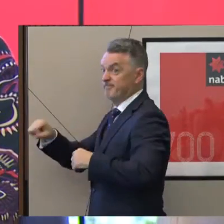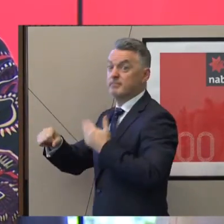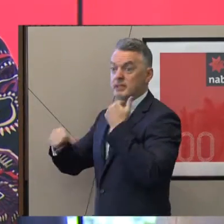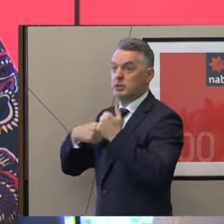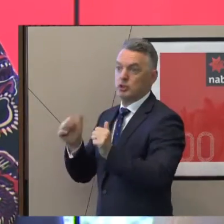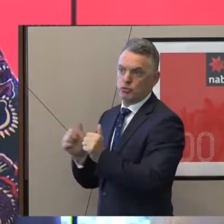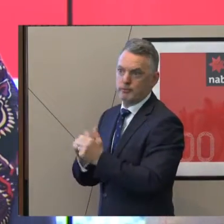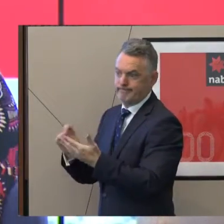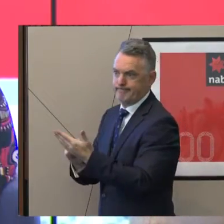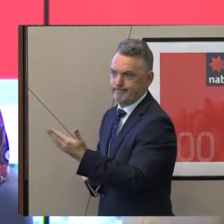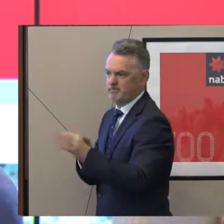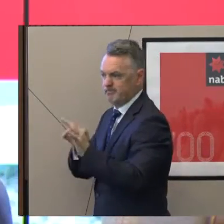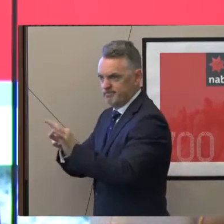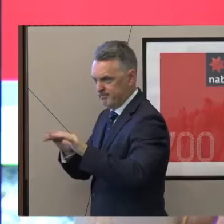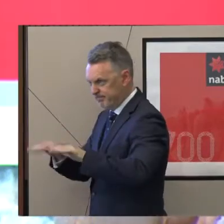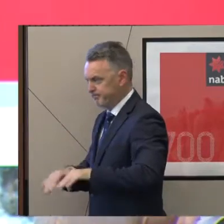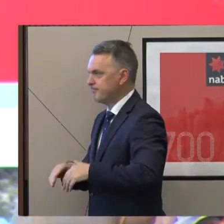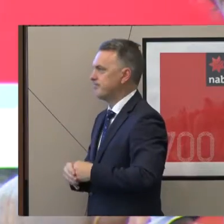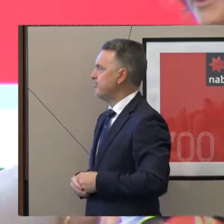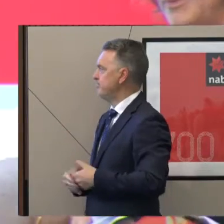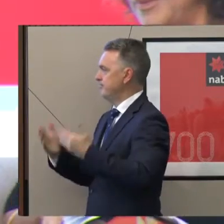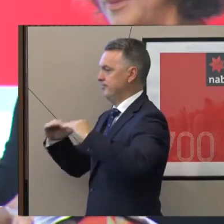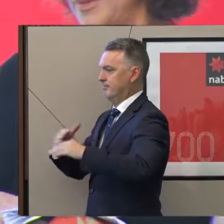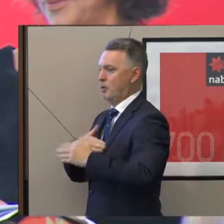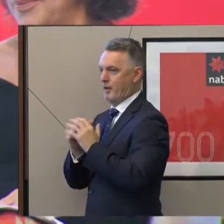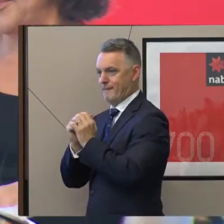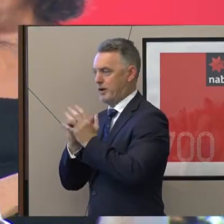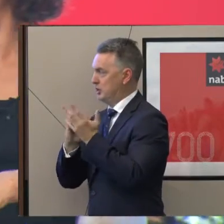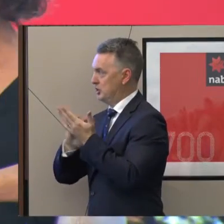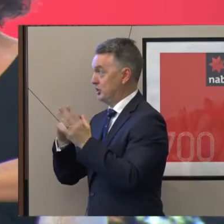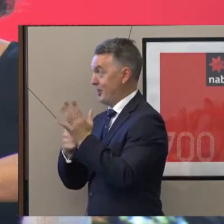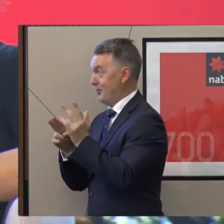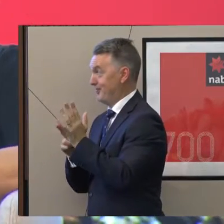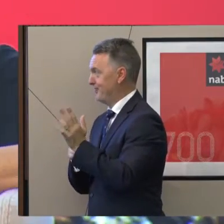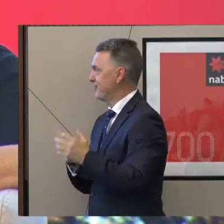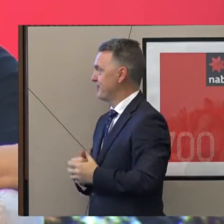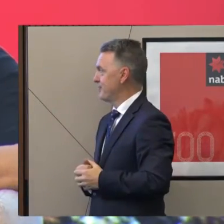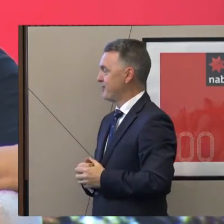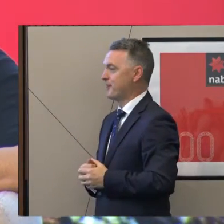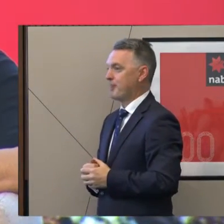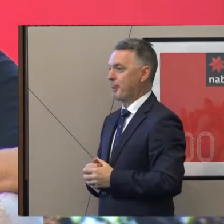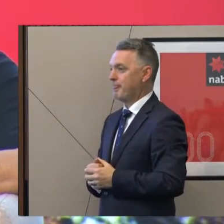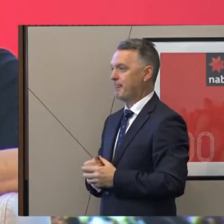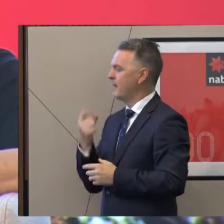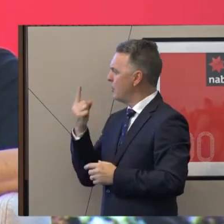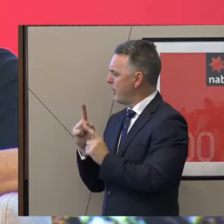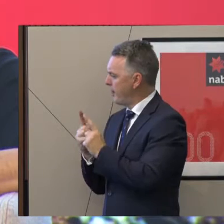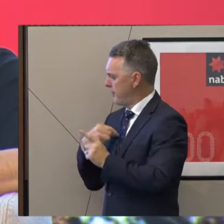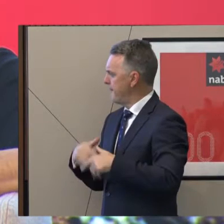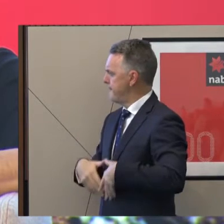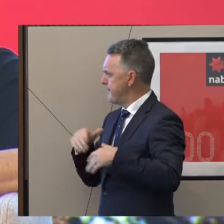it in. I move now to my friend Sharon. And one of the things that sometimes is missed